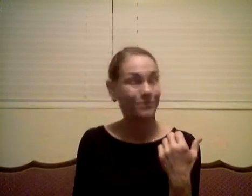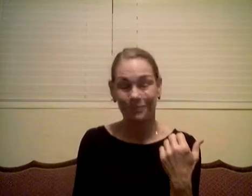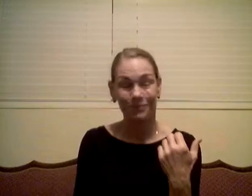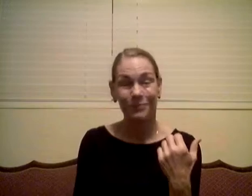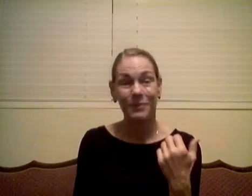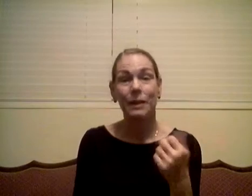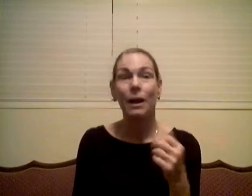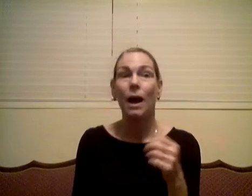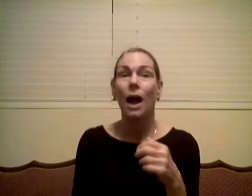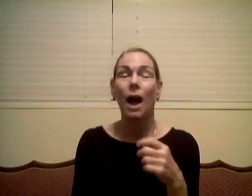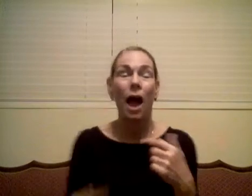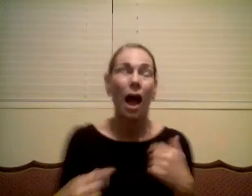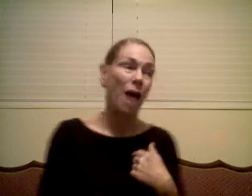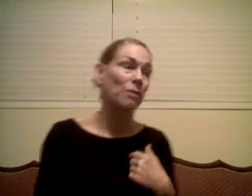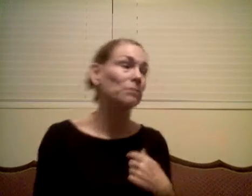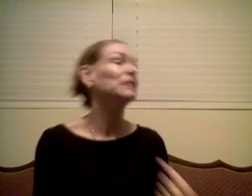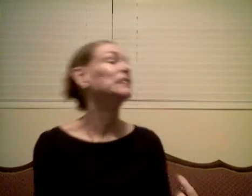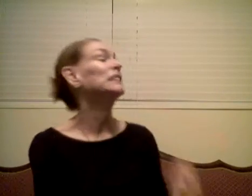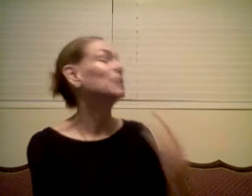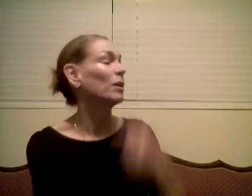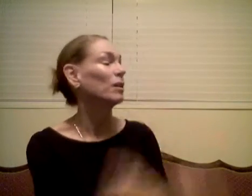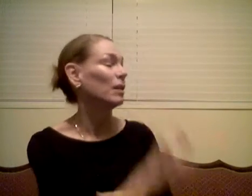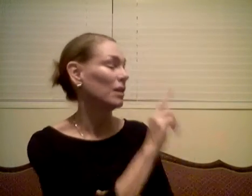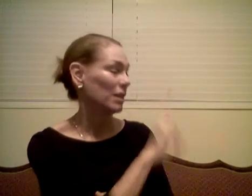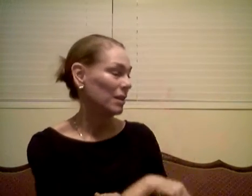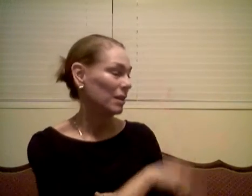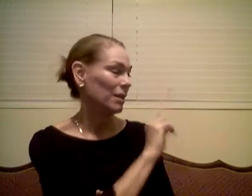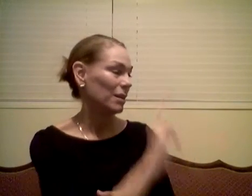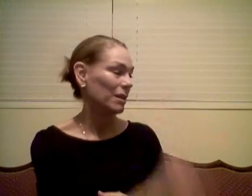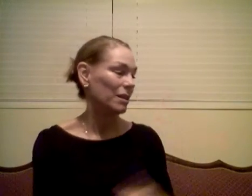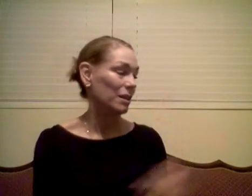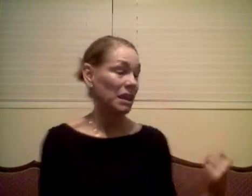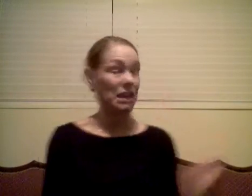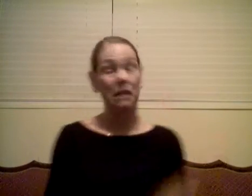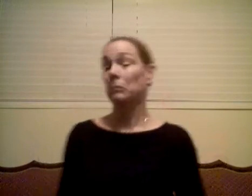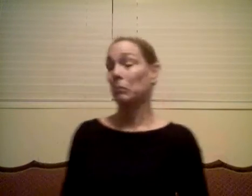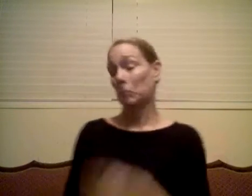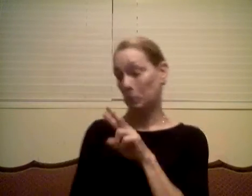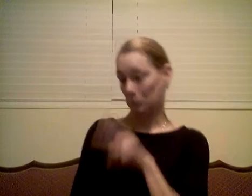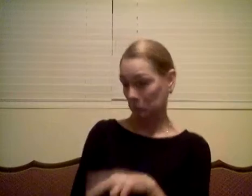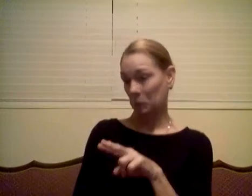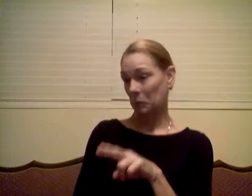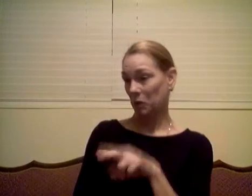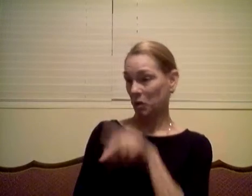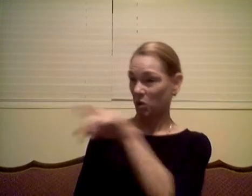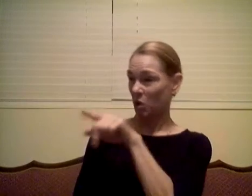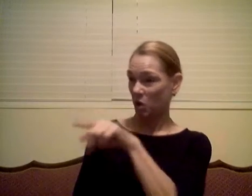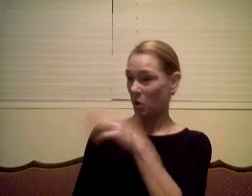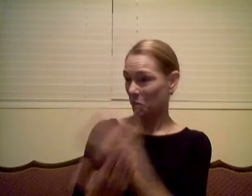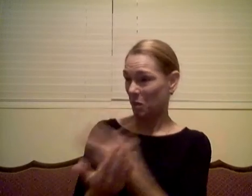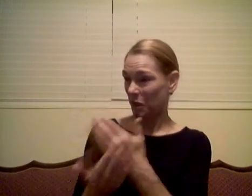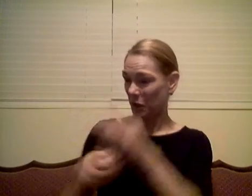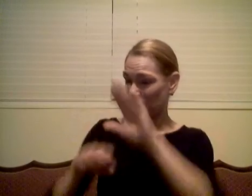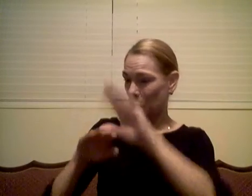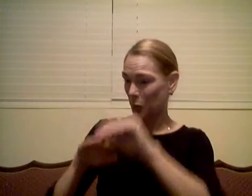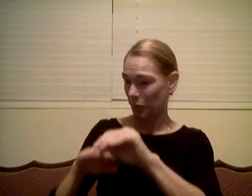so deflated. I mean, here he was saying, why is your stock price down? You obviously didn't do your research. We're privately